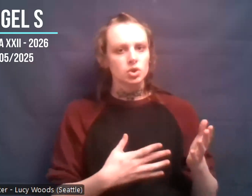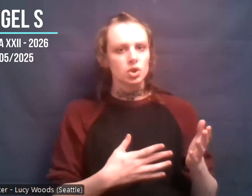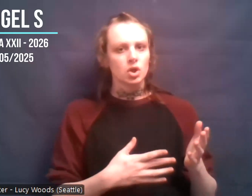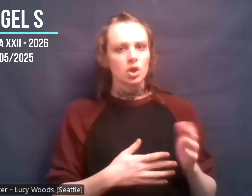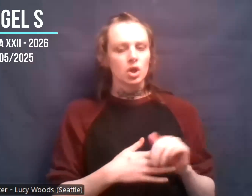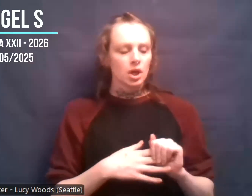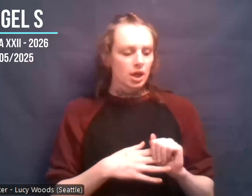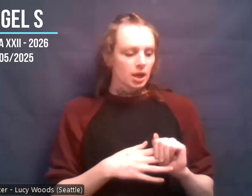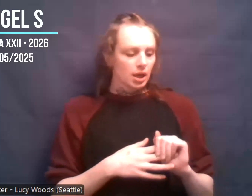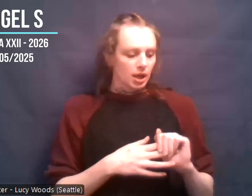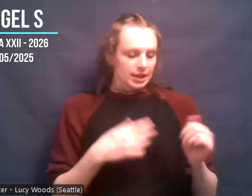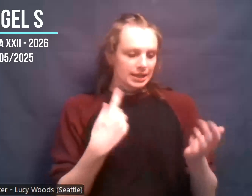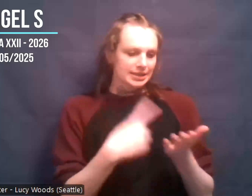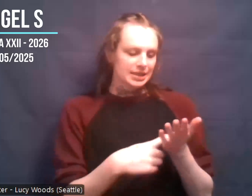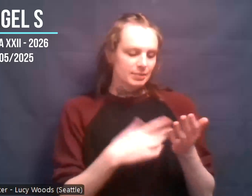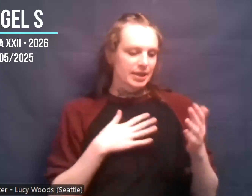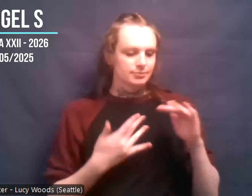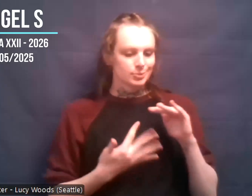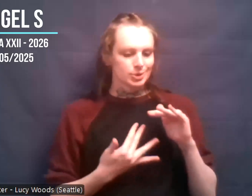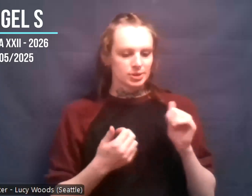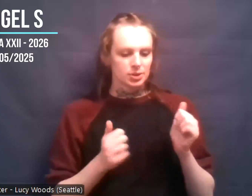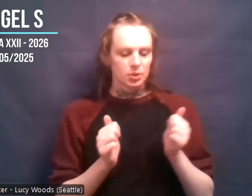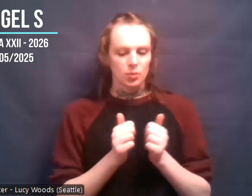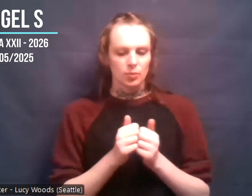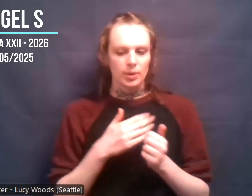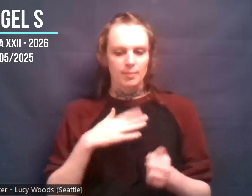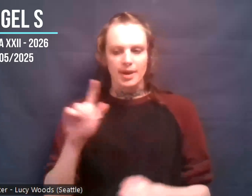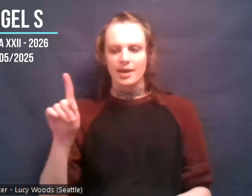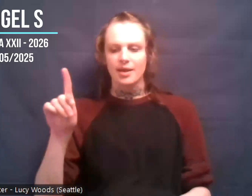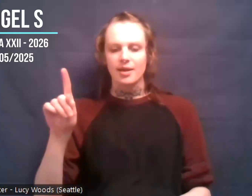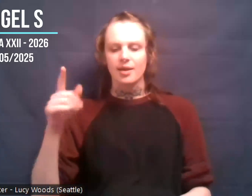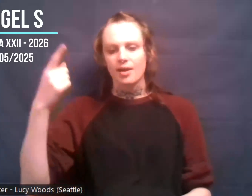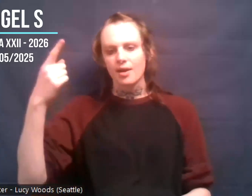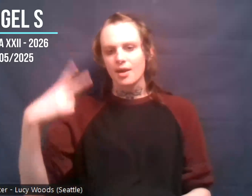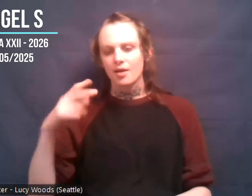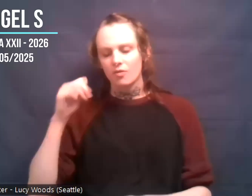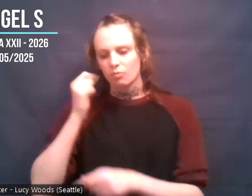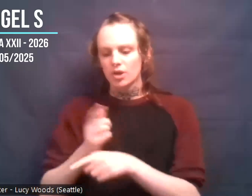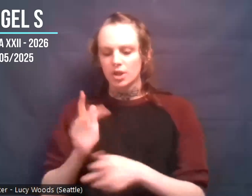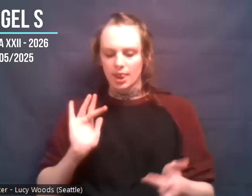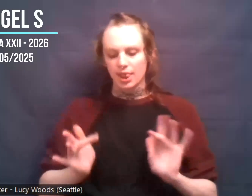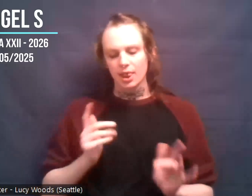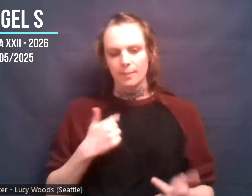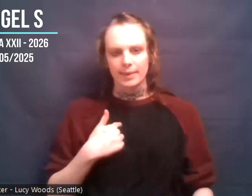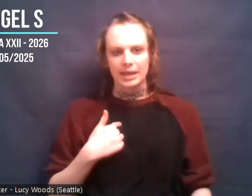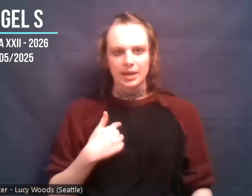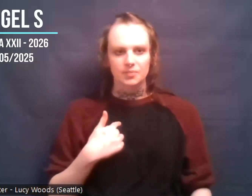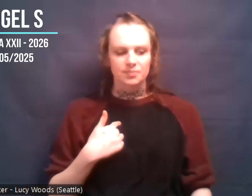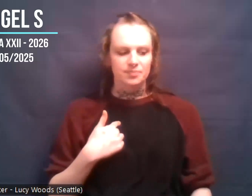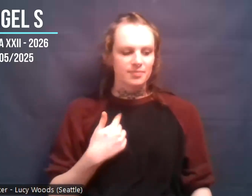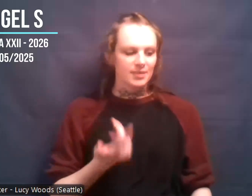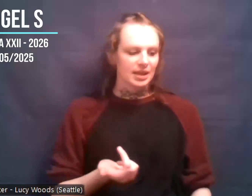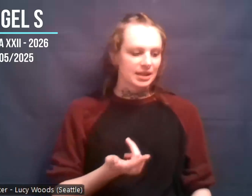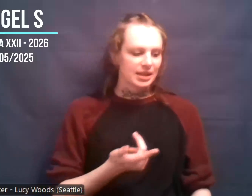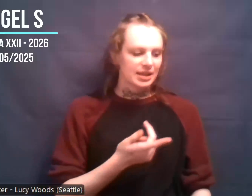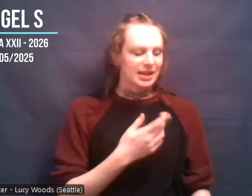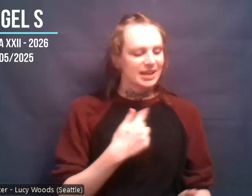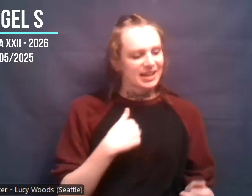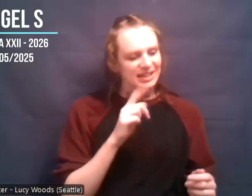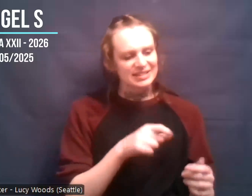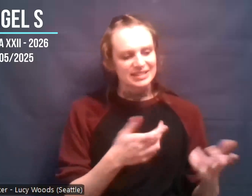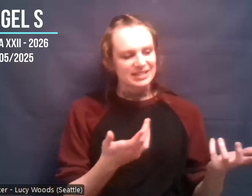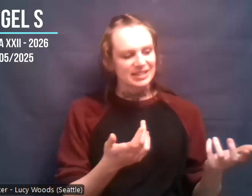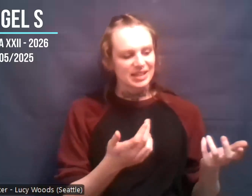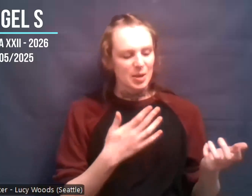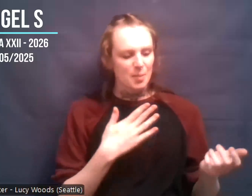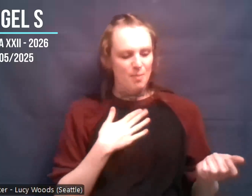me. And I'm thinking, how can I find my part in this? Like, what's my part in this? I don't see my fault in this. And I shared with